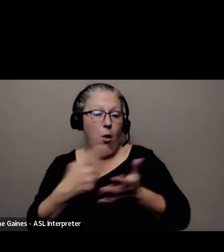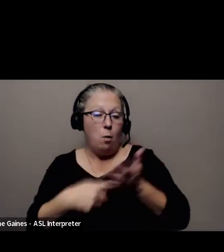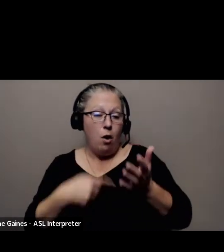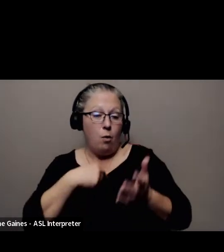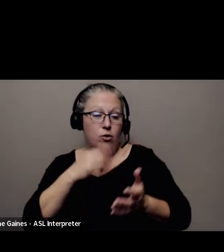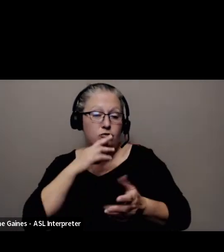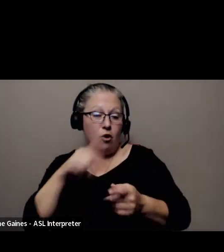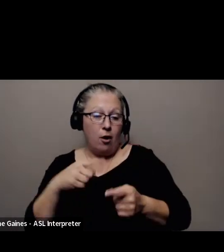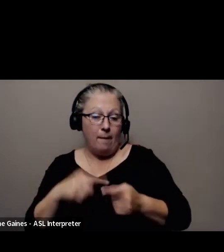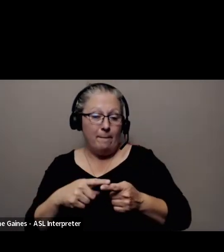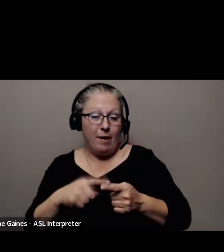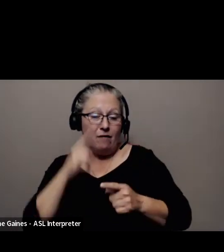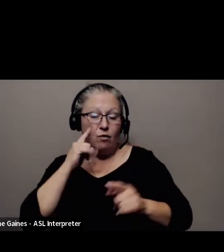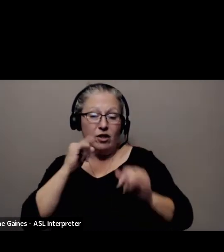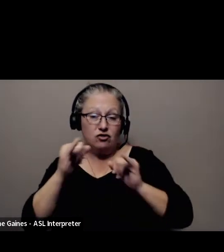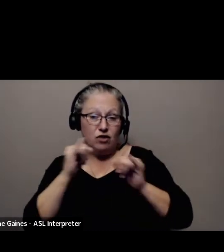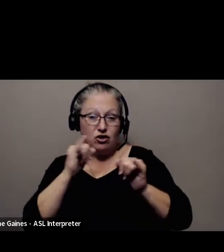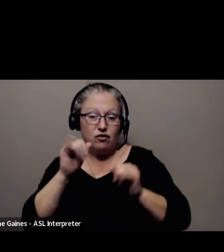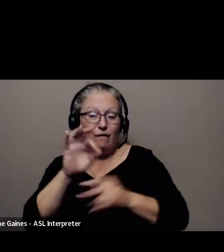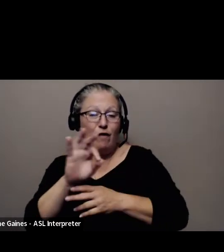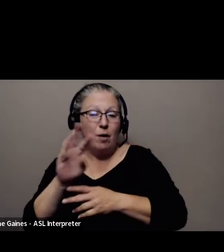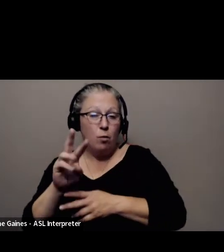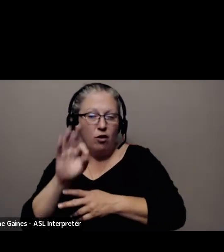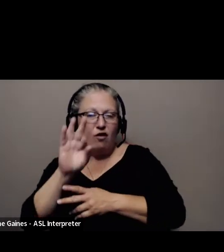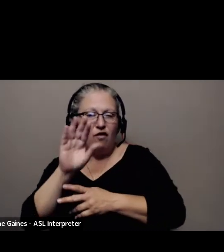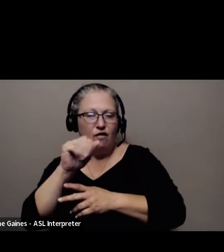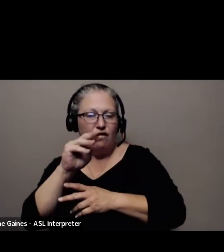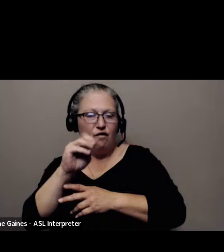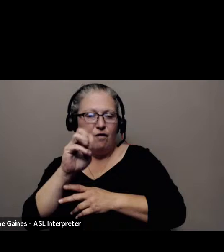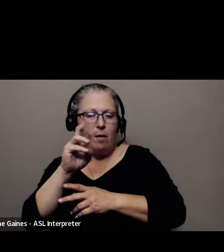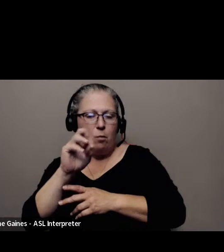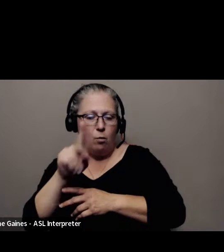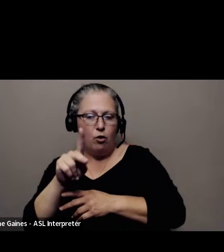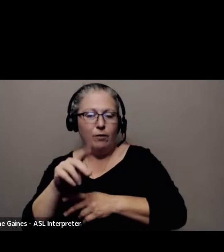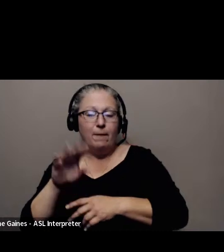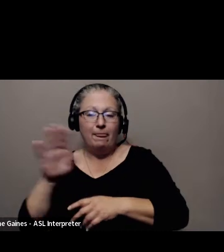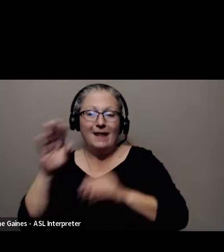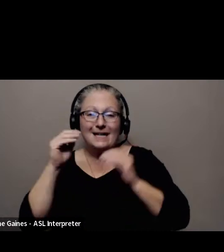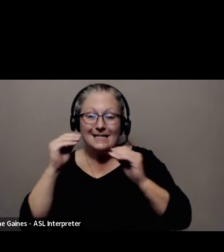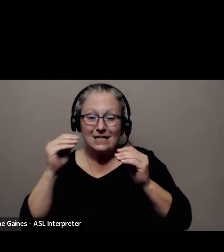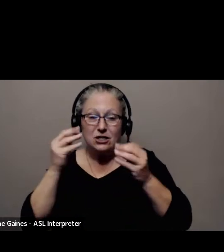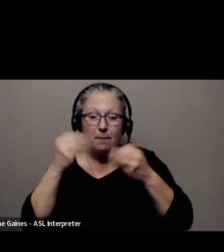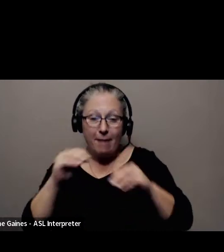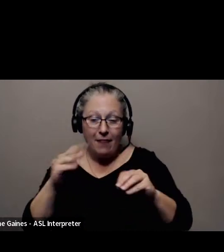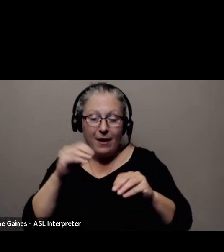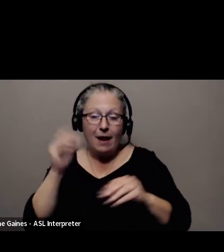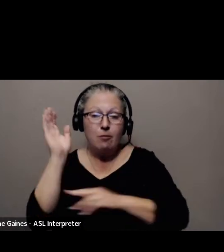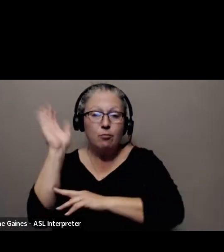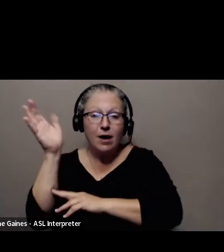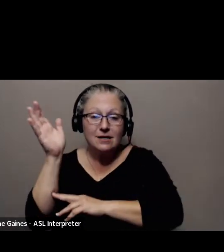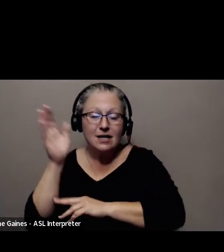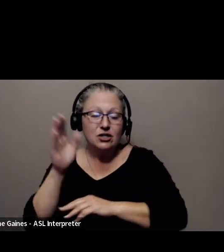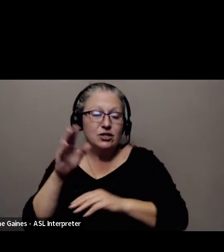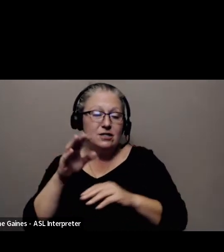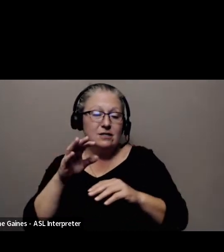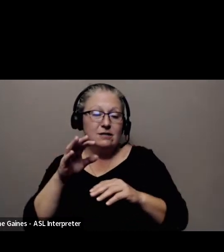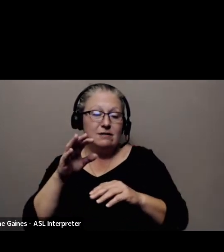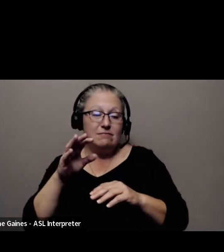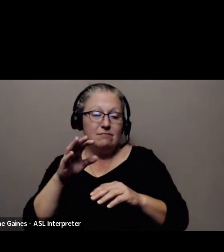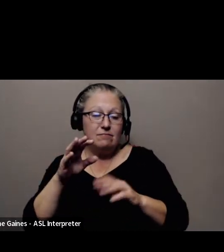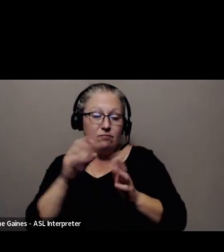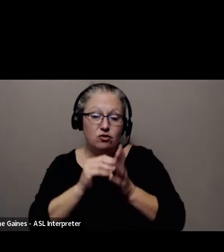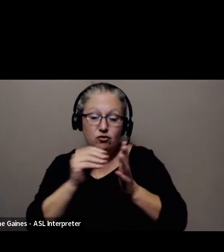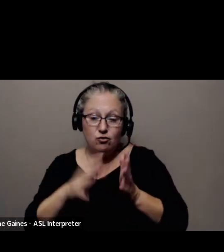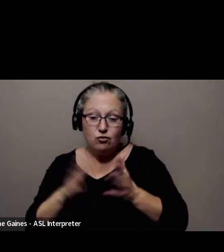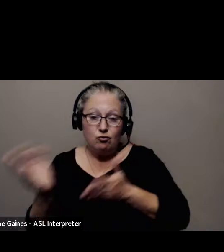in the instructional framework, the teaching methods and the presentations, the kids have brought